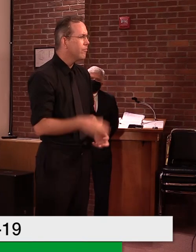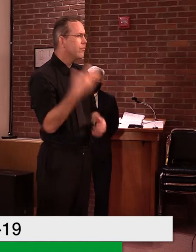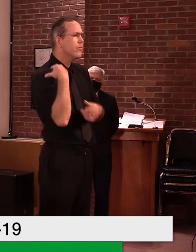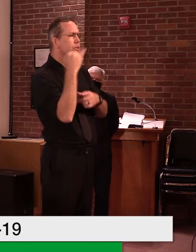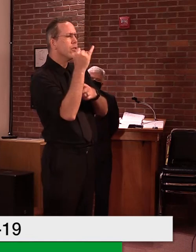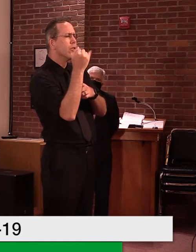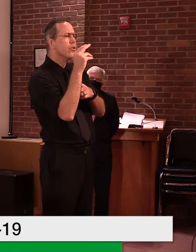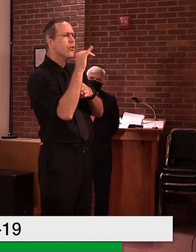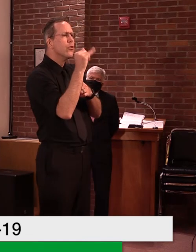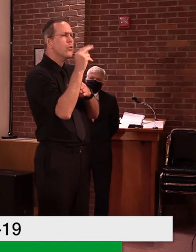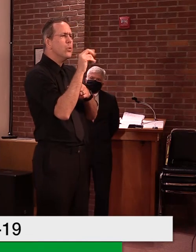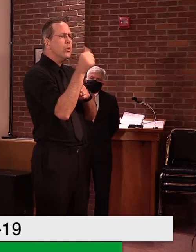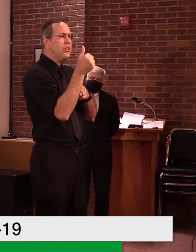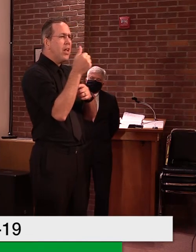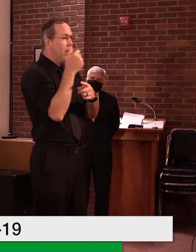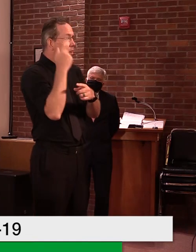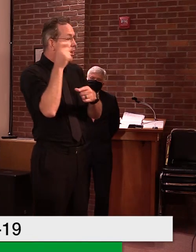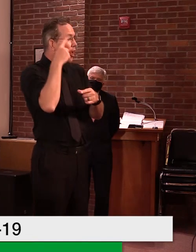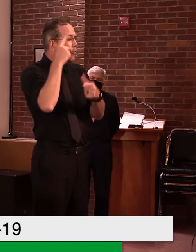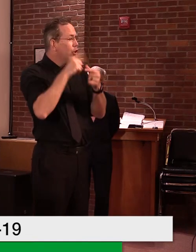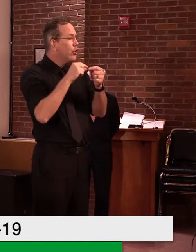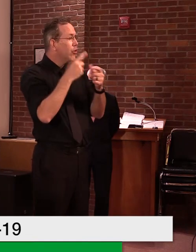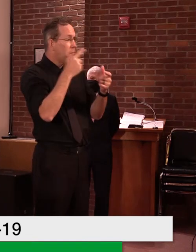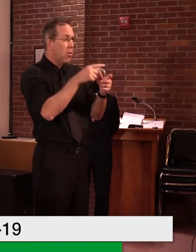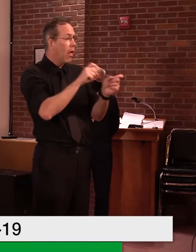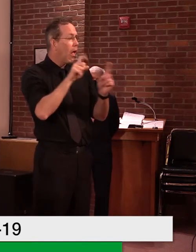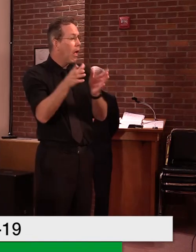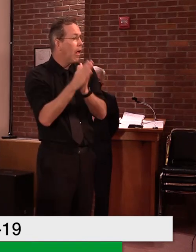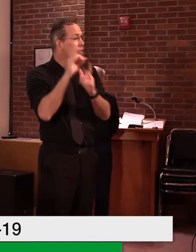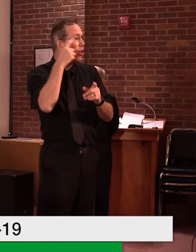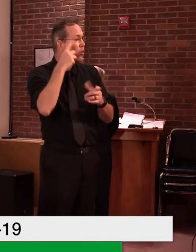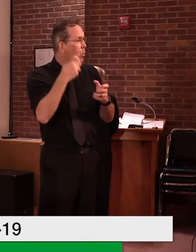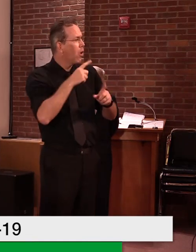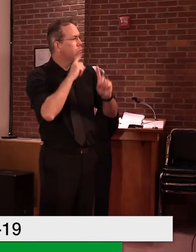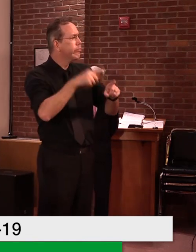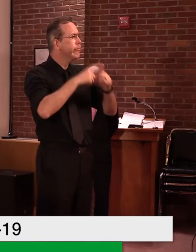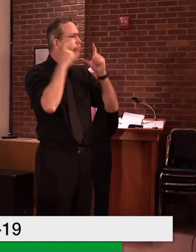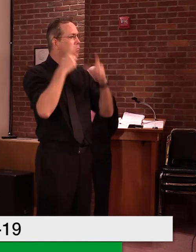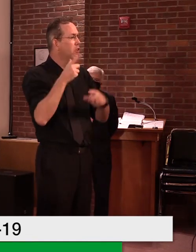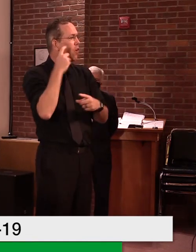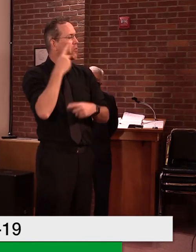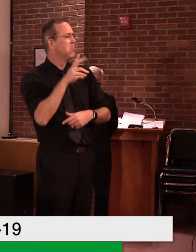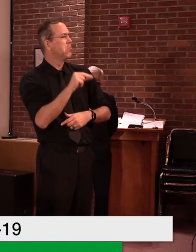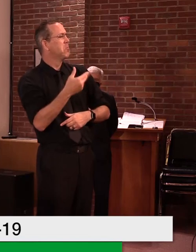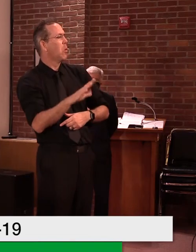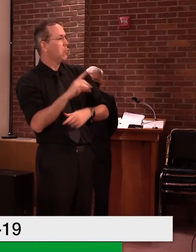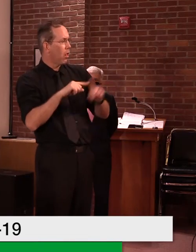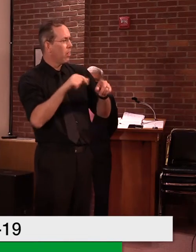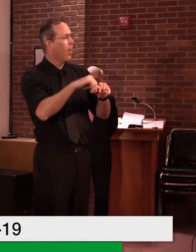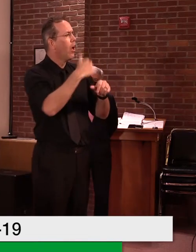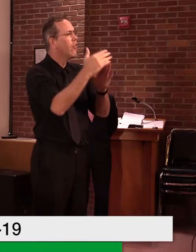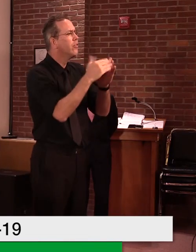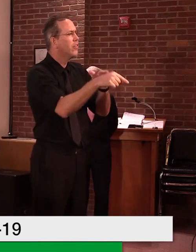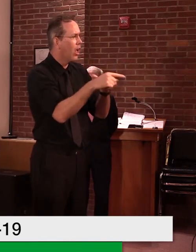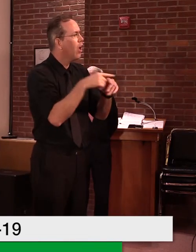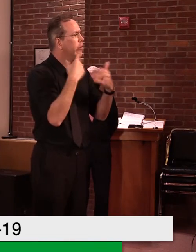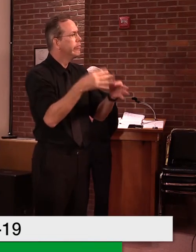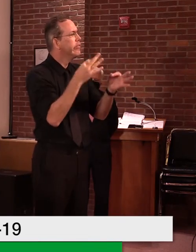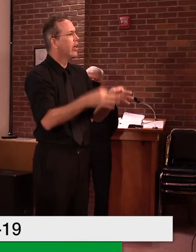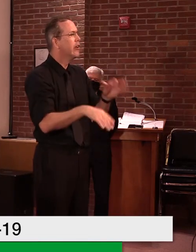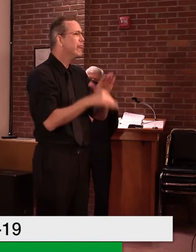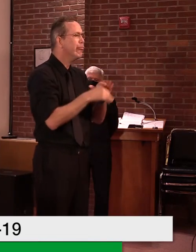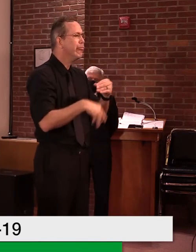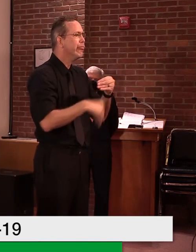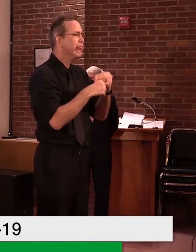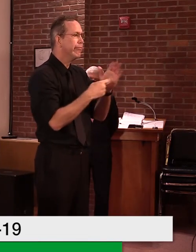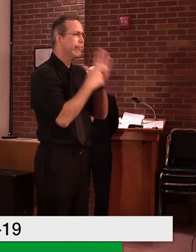select board decided he did not have the authority, or ruled that he did not have the authority to do so, and the town health officer